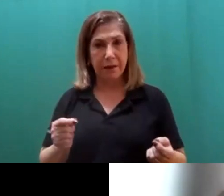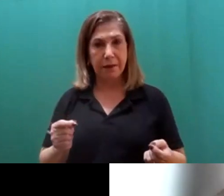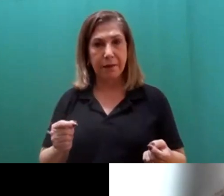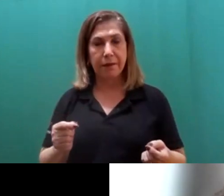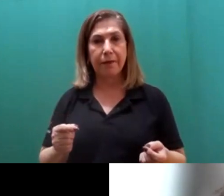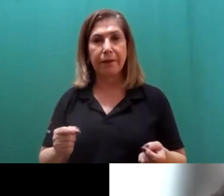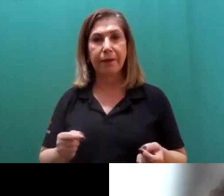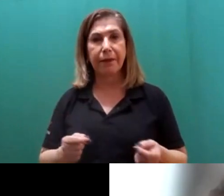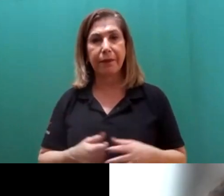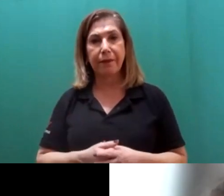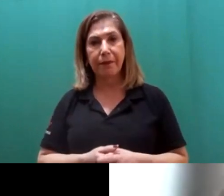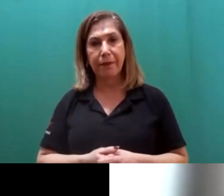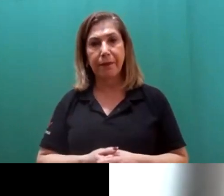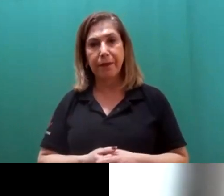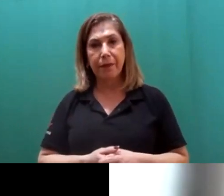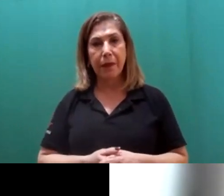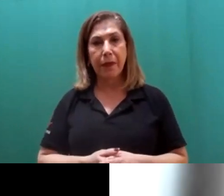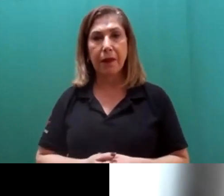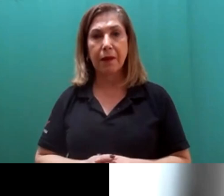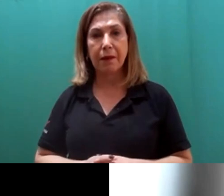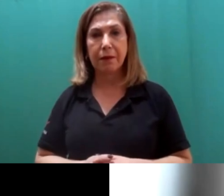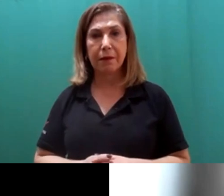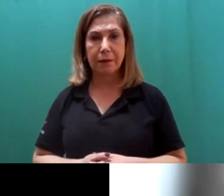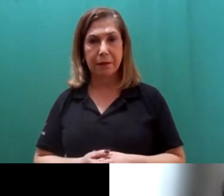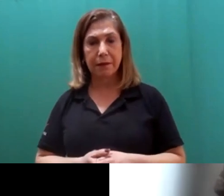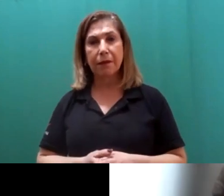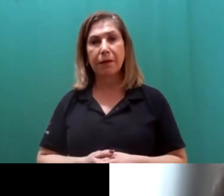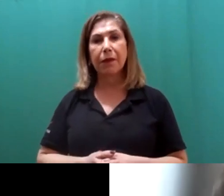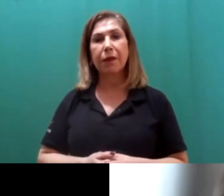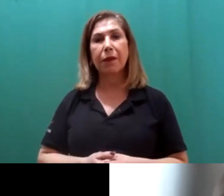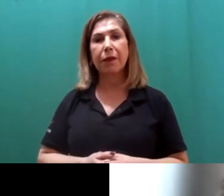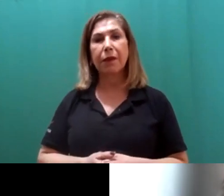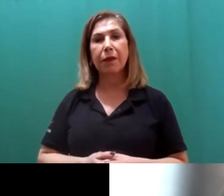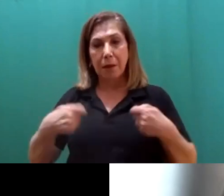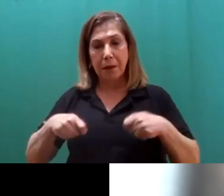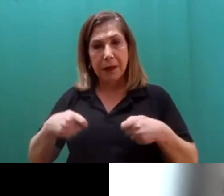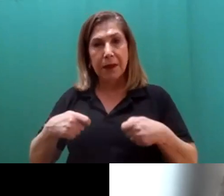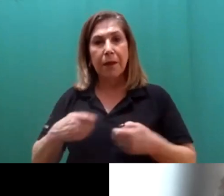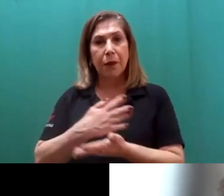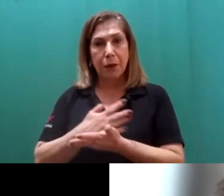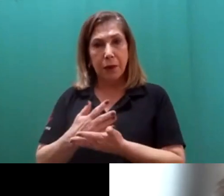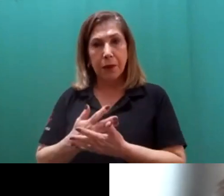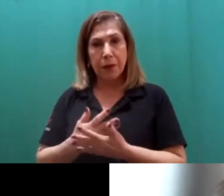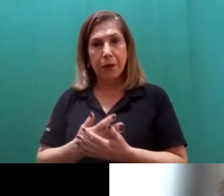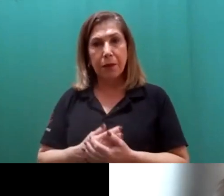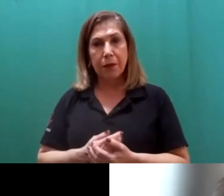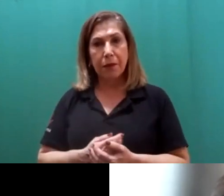I think we should start from what is in our hands, at least.